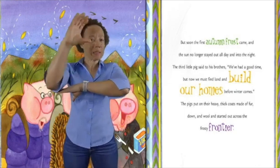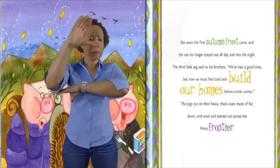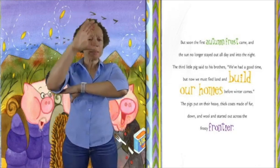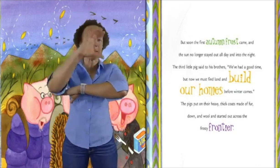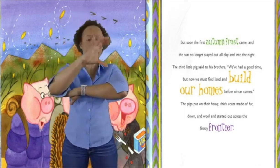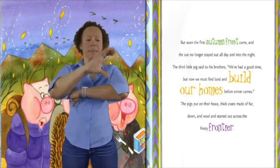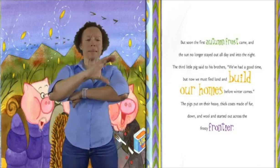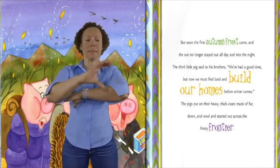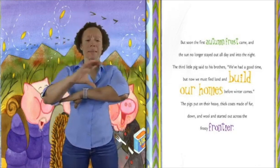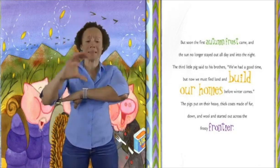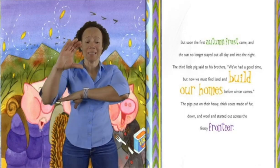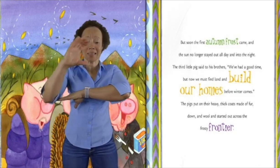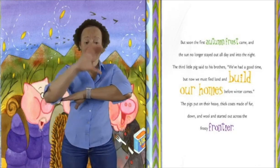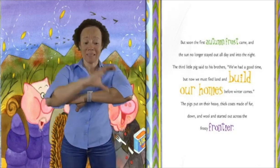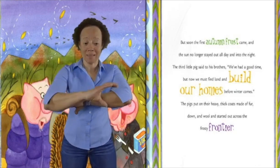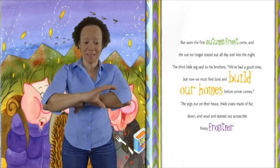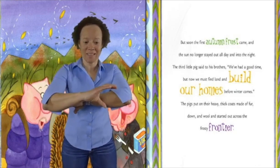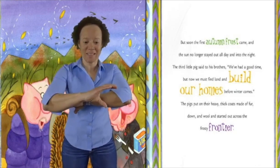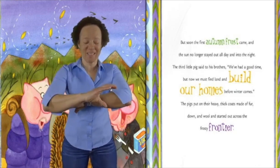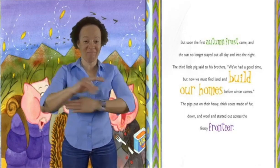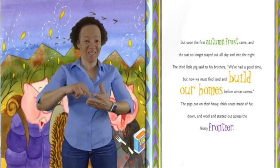and into the night.